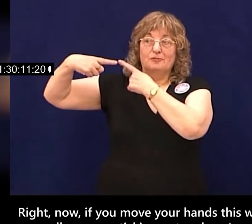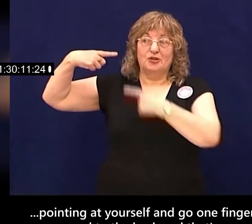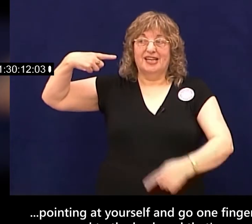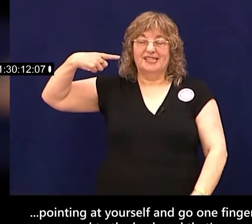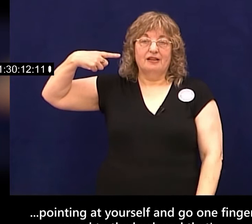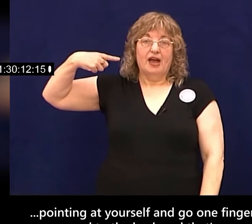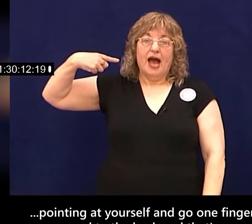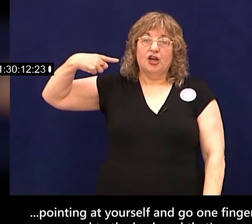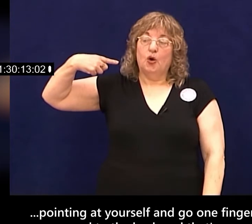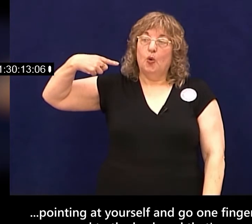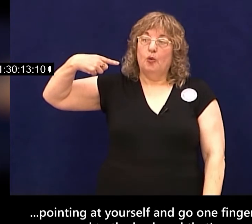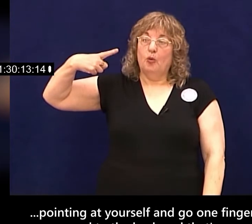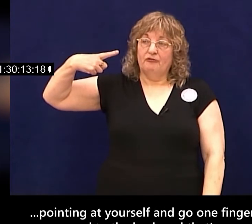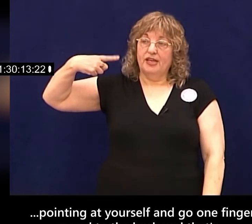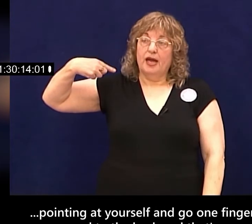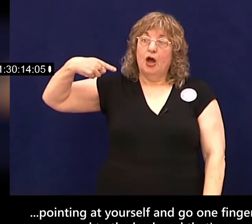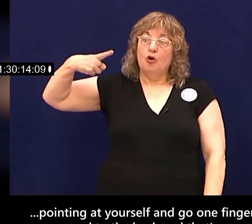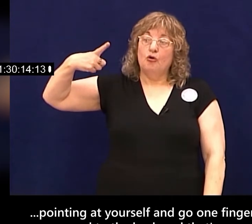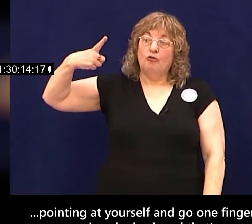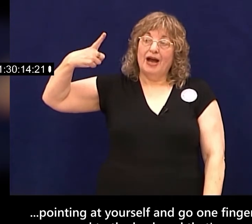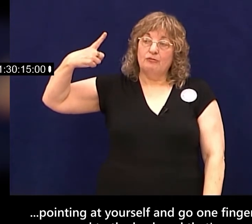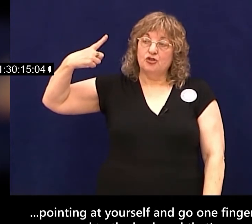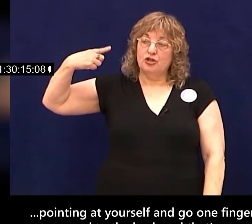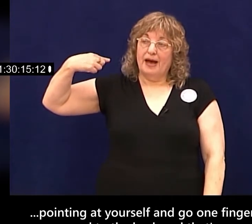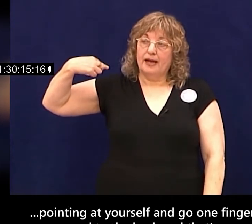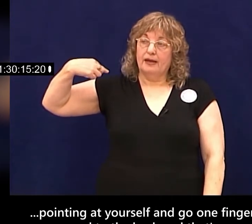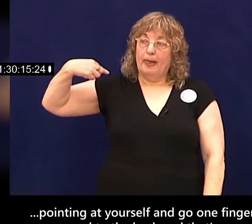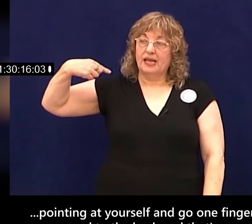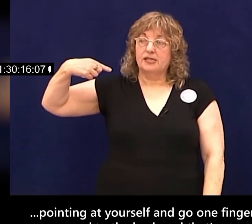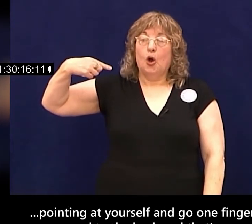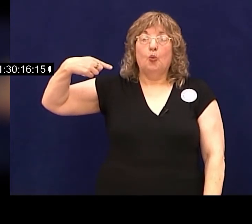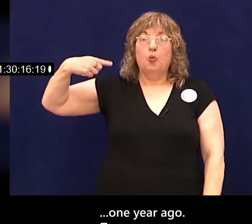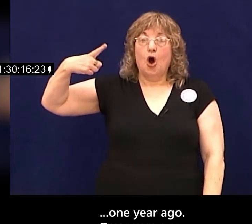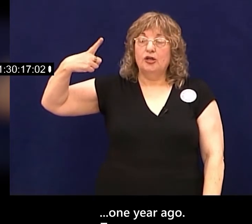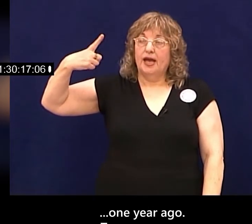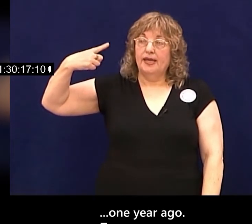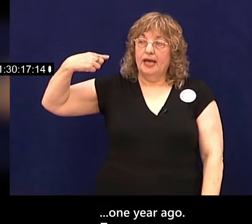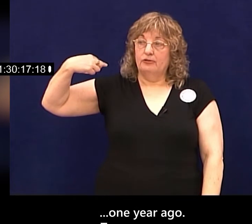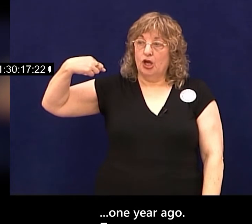pointing at yourself, and go one finger round to the back, and that's 1 year ago,